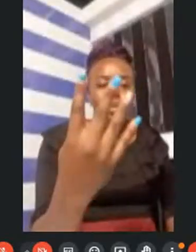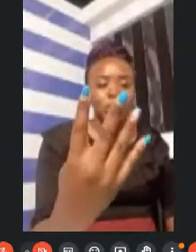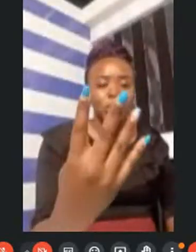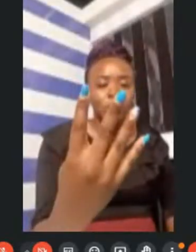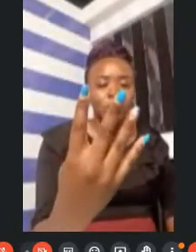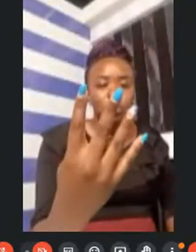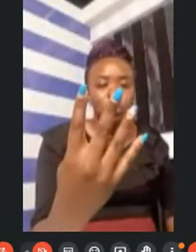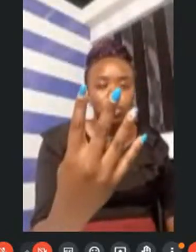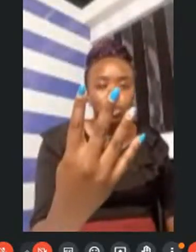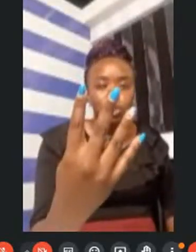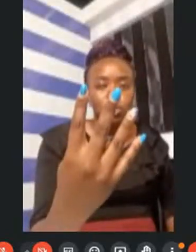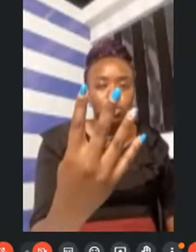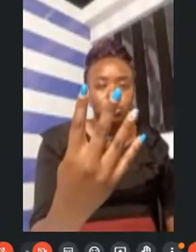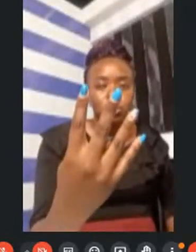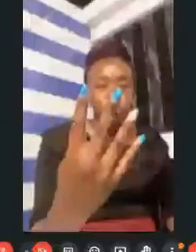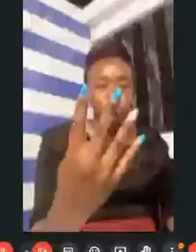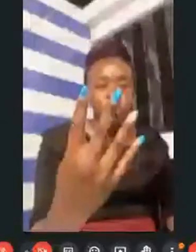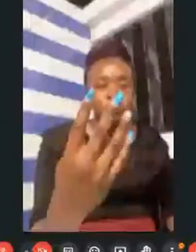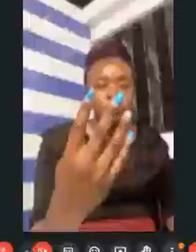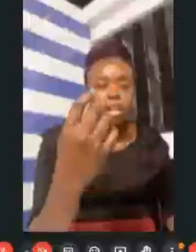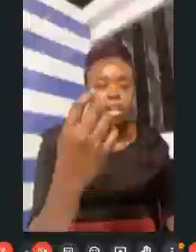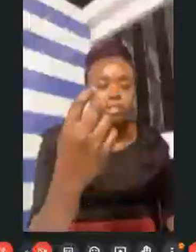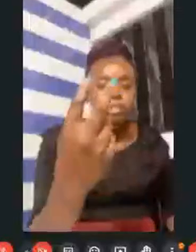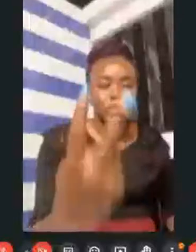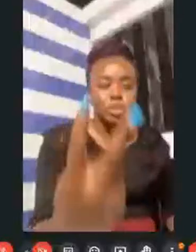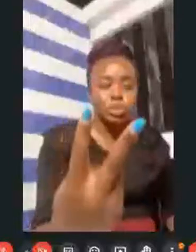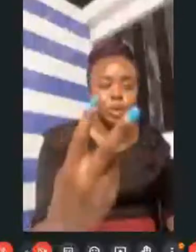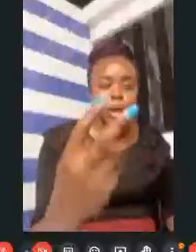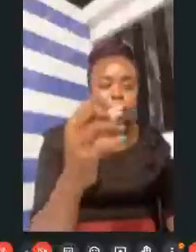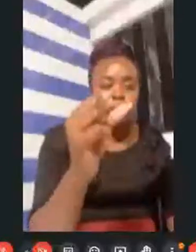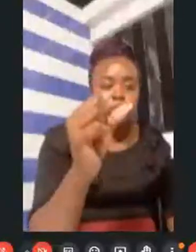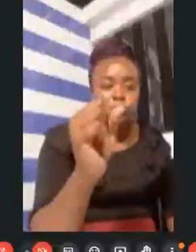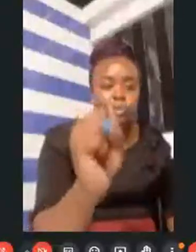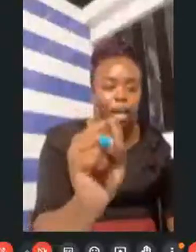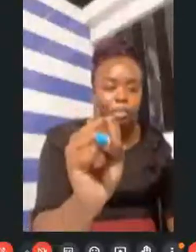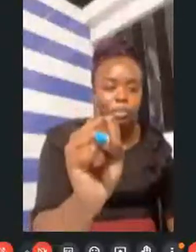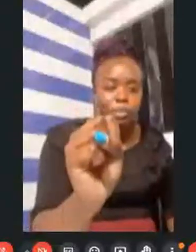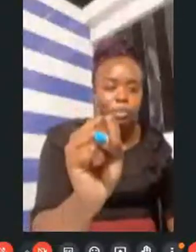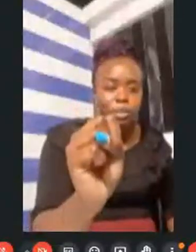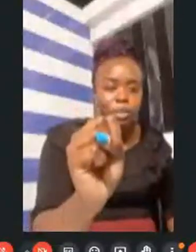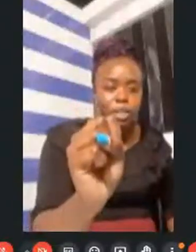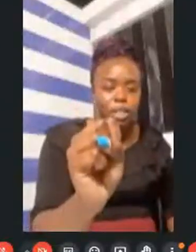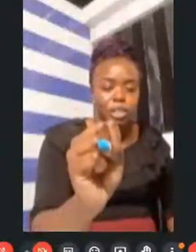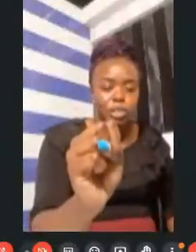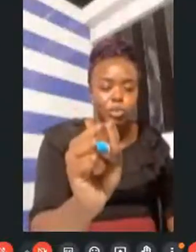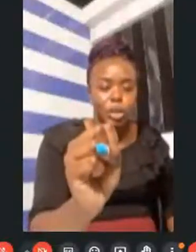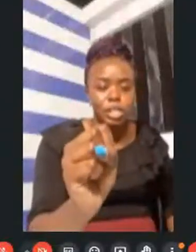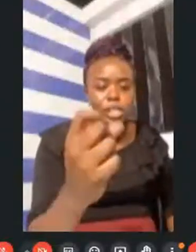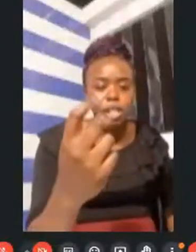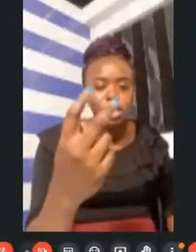24, 2 and 4. 25, 2 and 5.